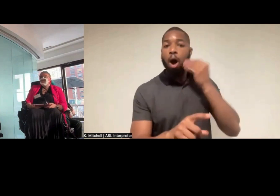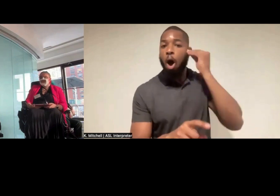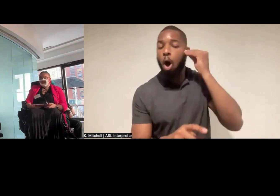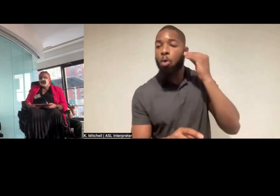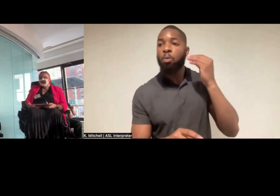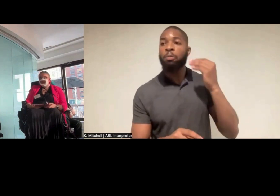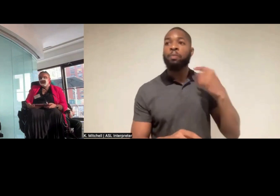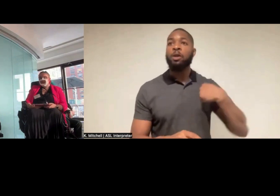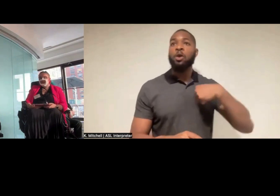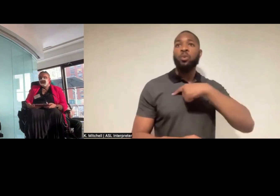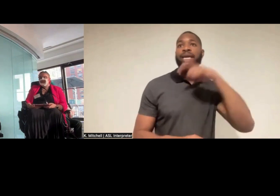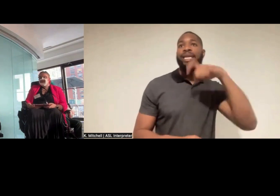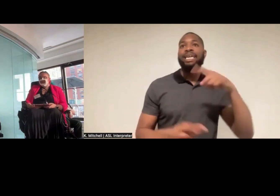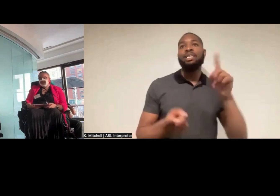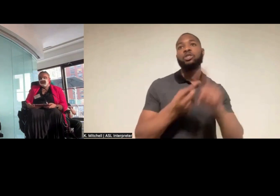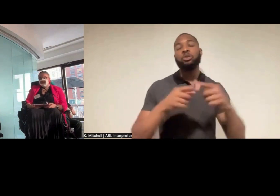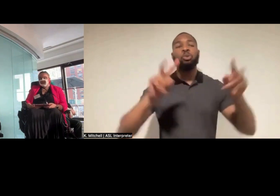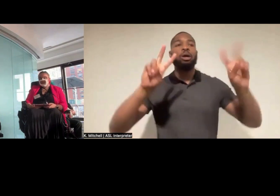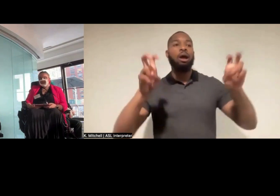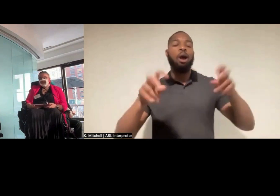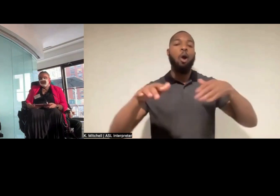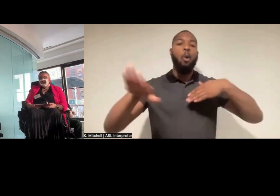walk, whatever, however you move around.